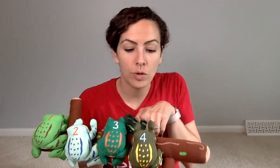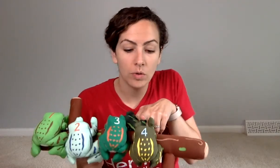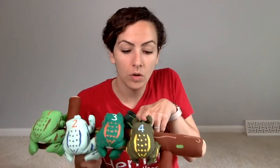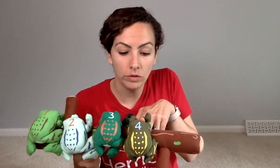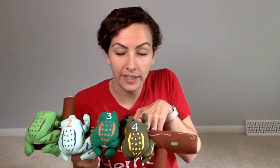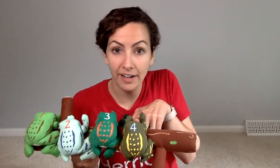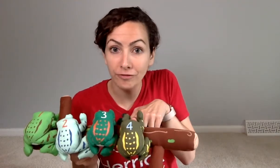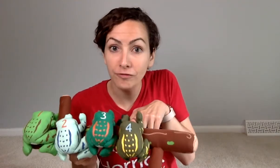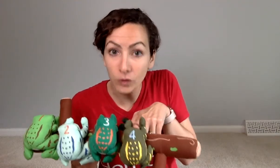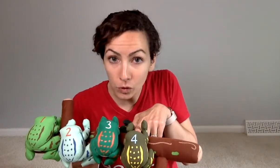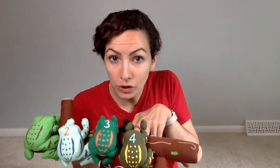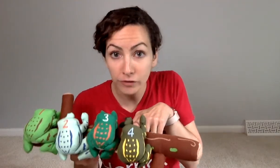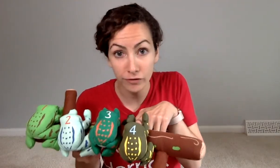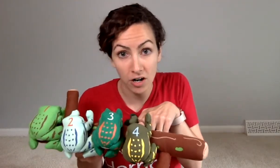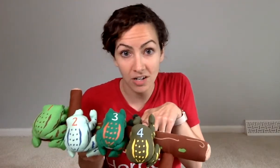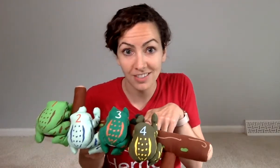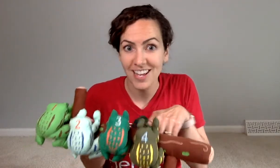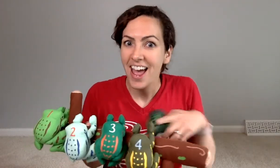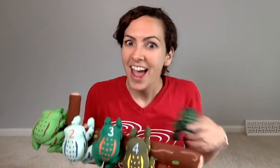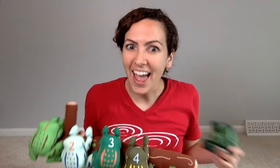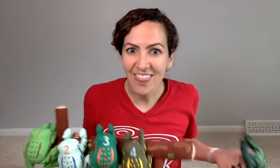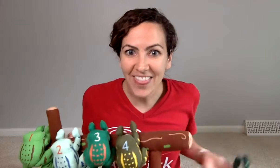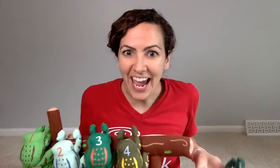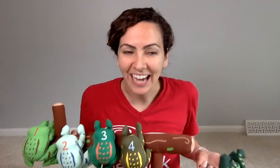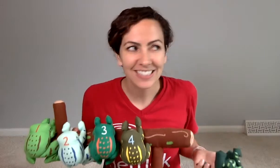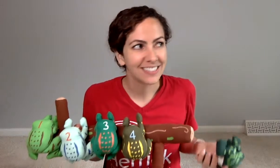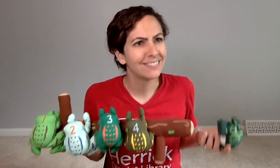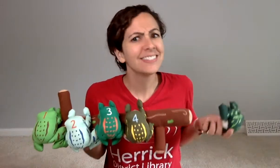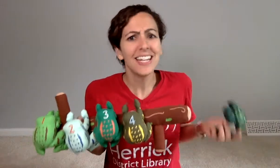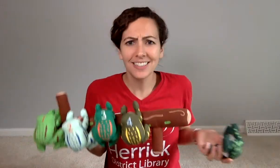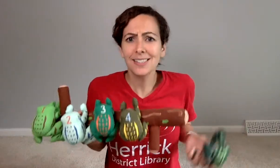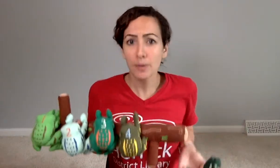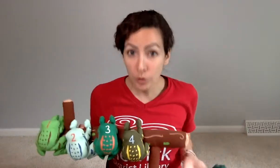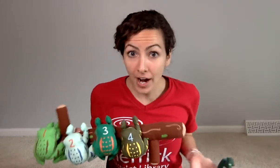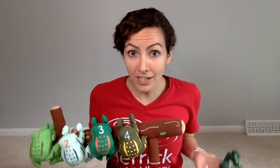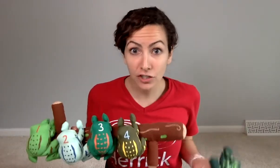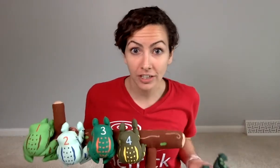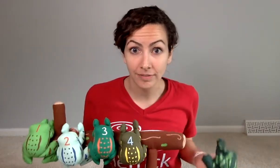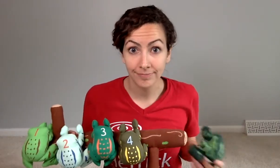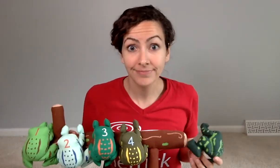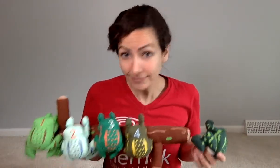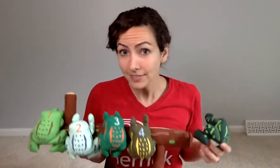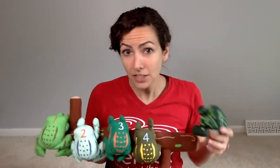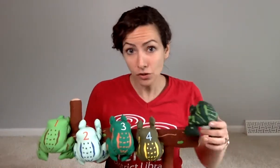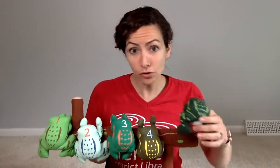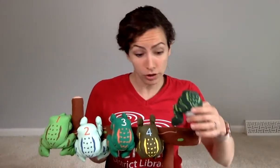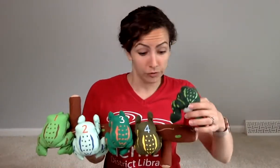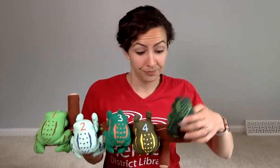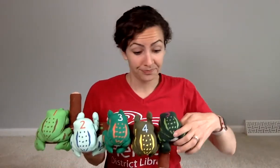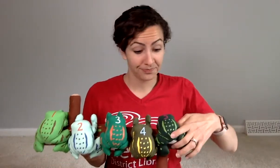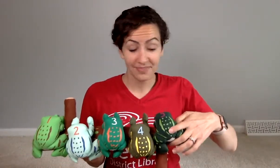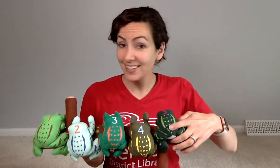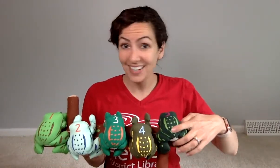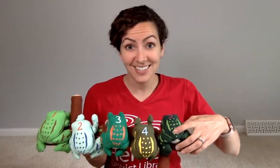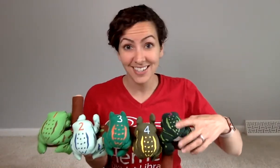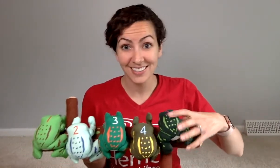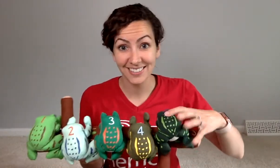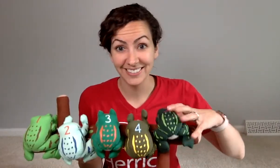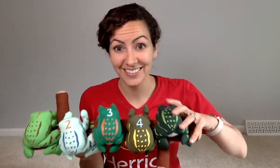will only have 4 frogs. And that is subtraction. That's true. That's it.